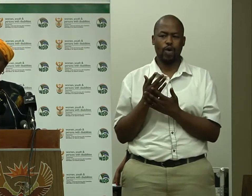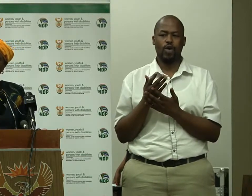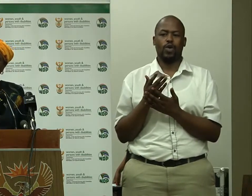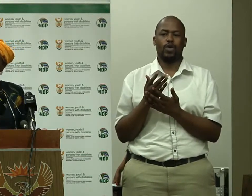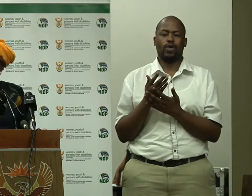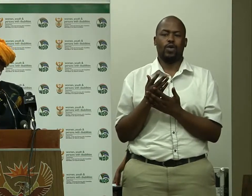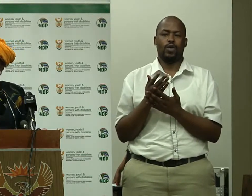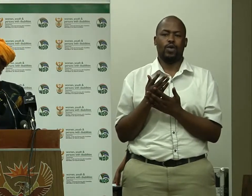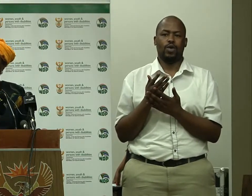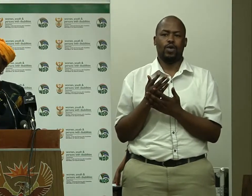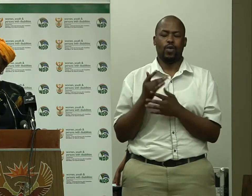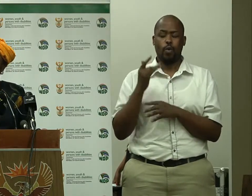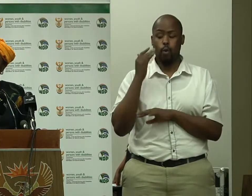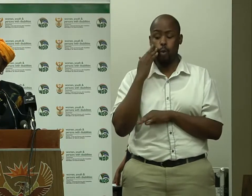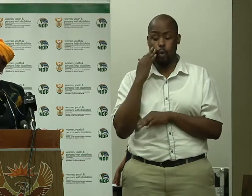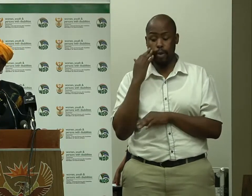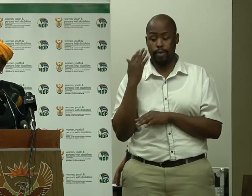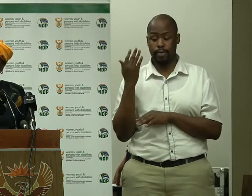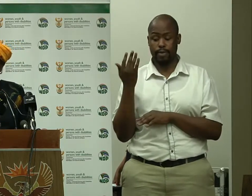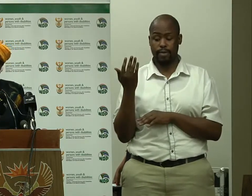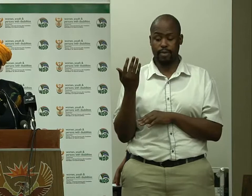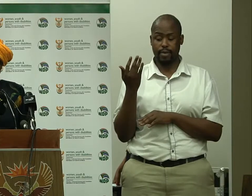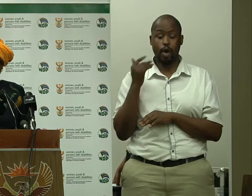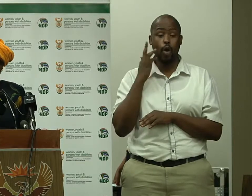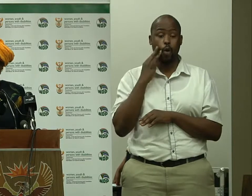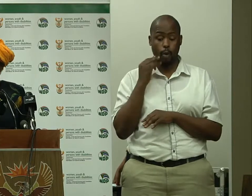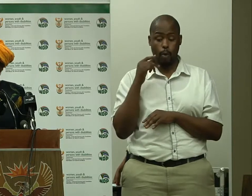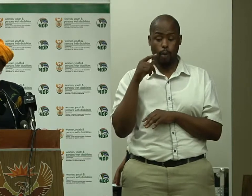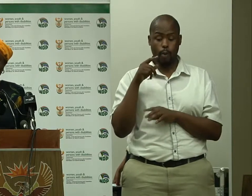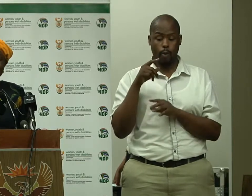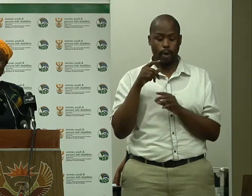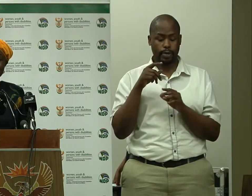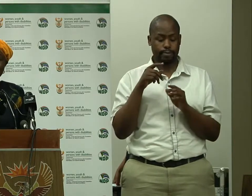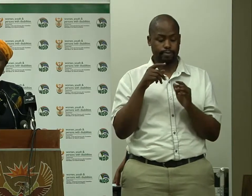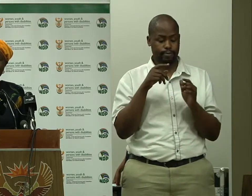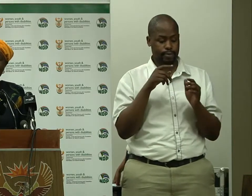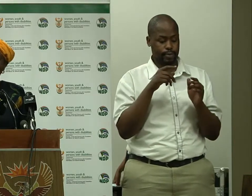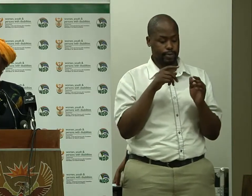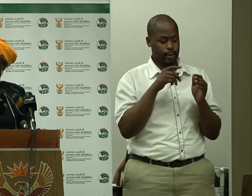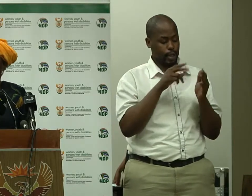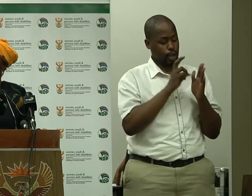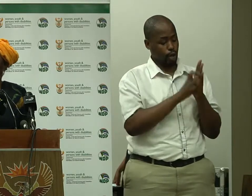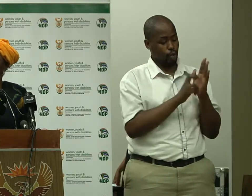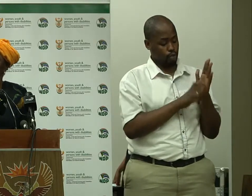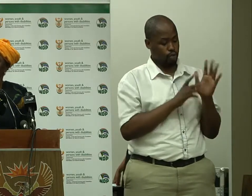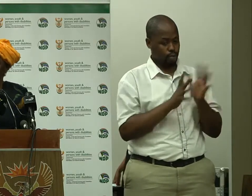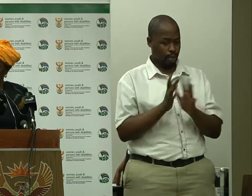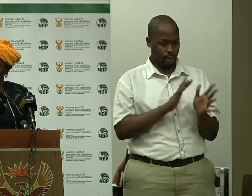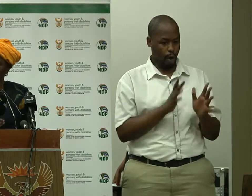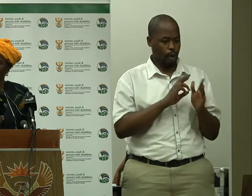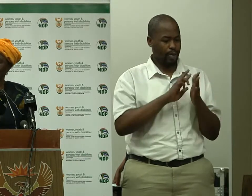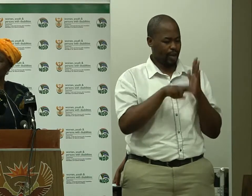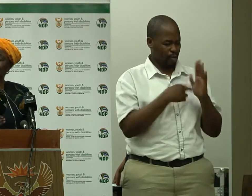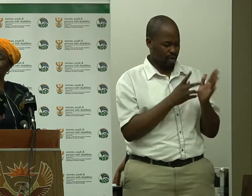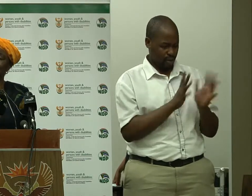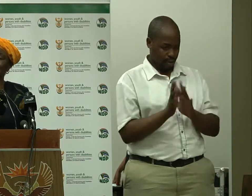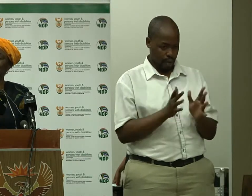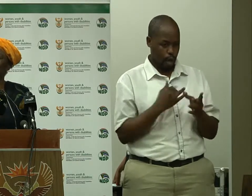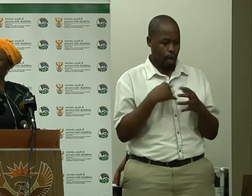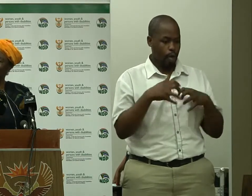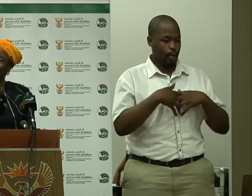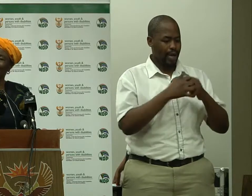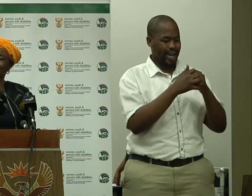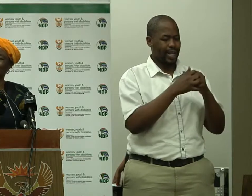that when the regulations were drafted, they were regulations that